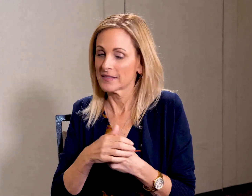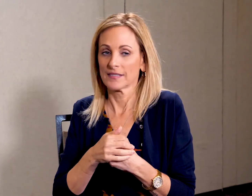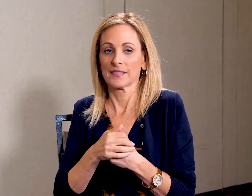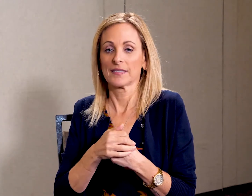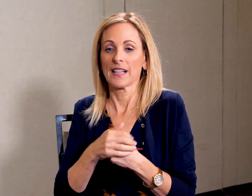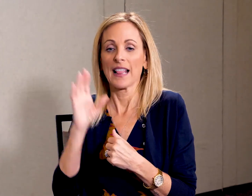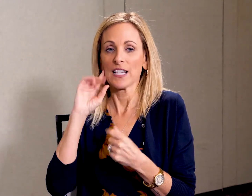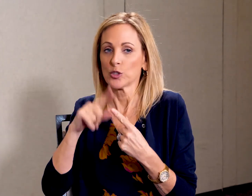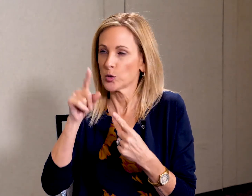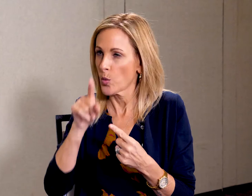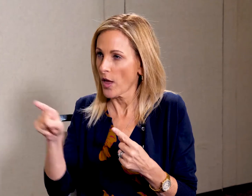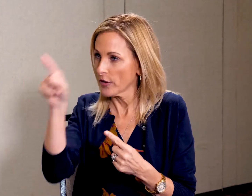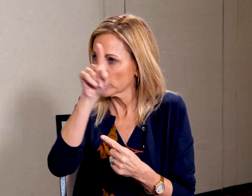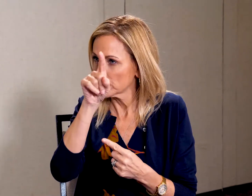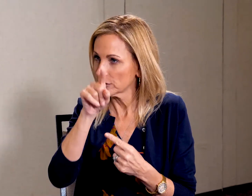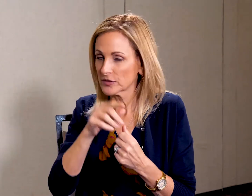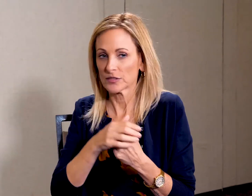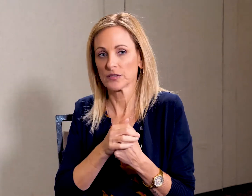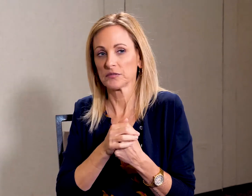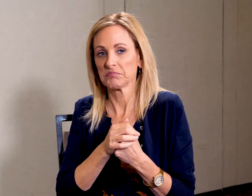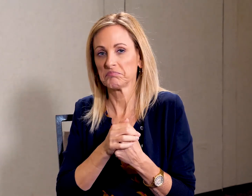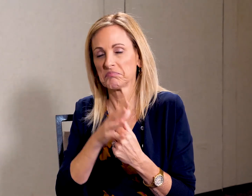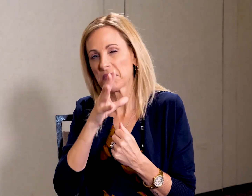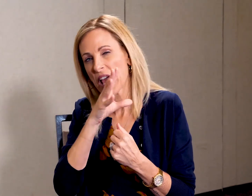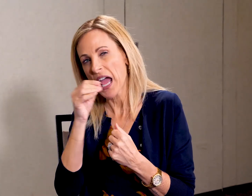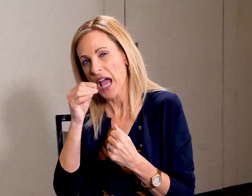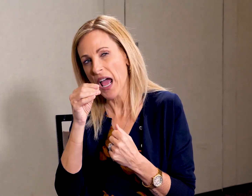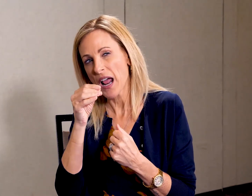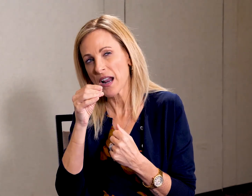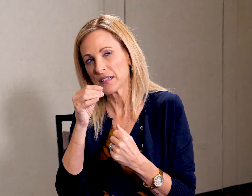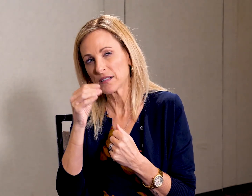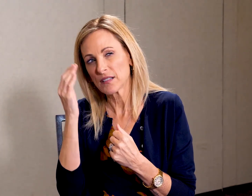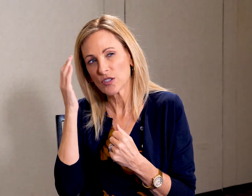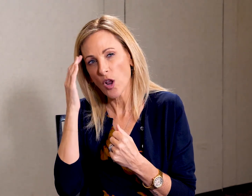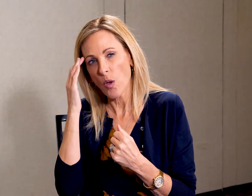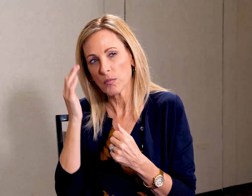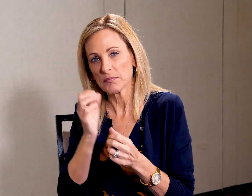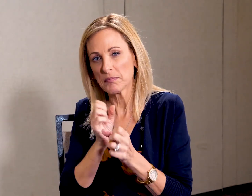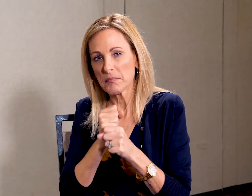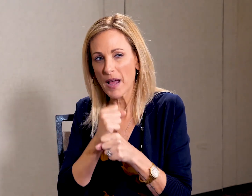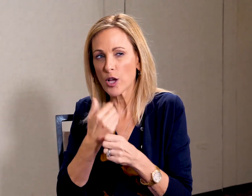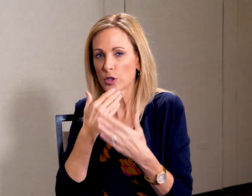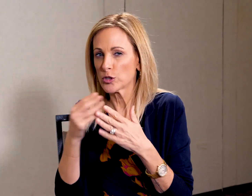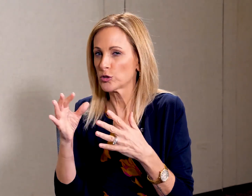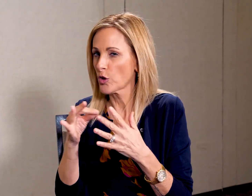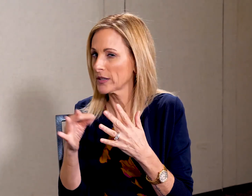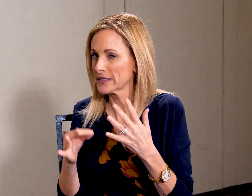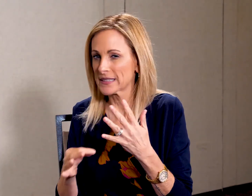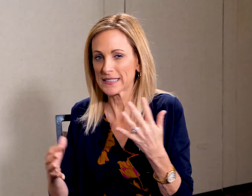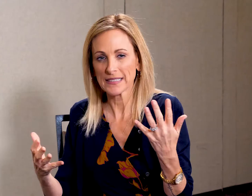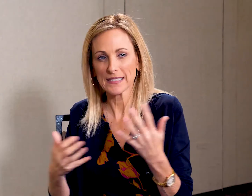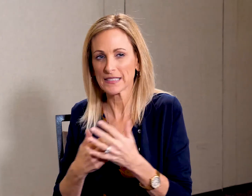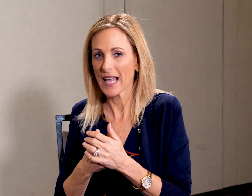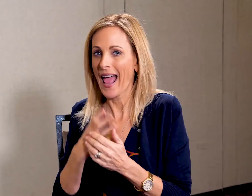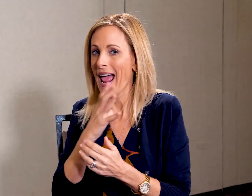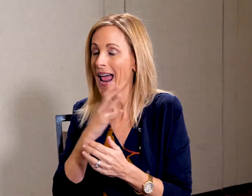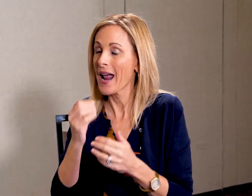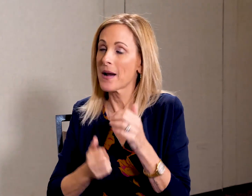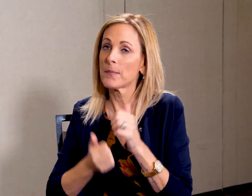themselves, listen to others out there, because this is the message I was given. Make good choices,